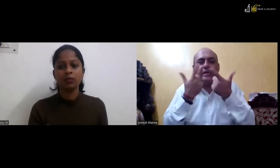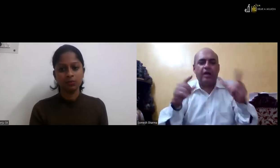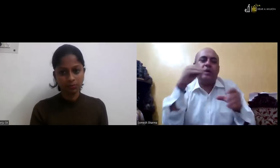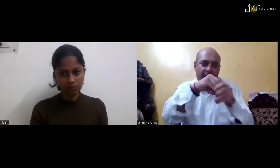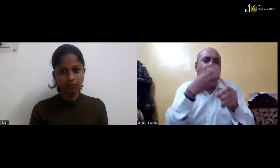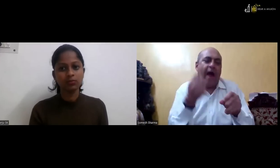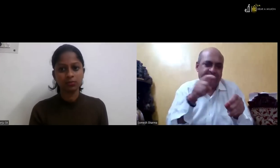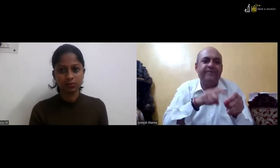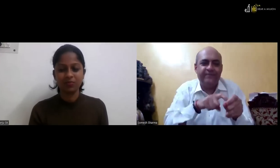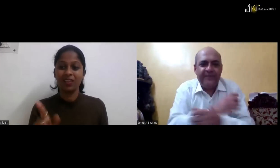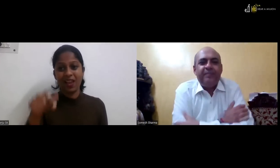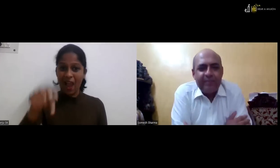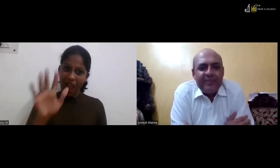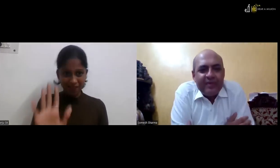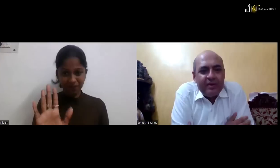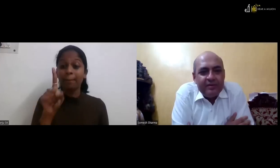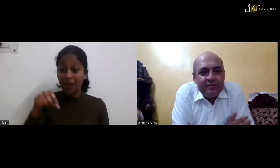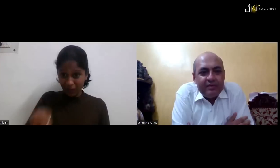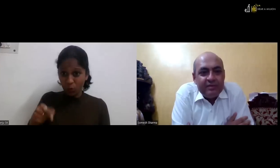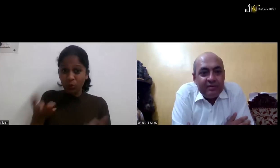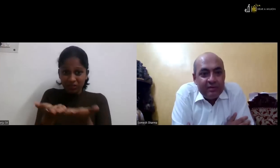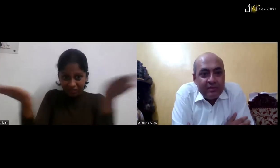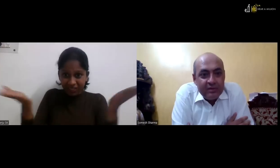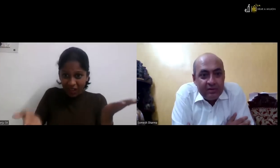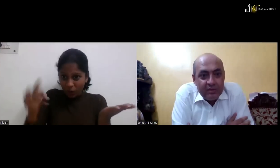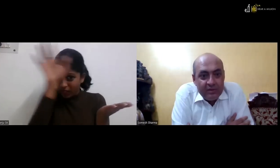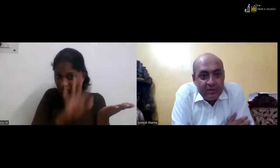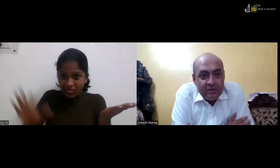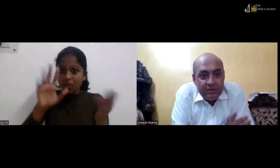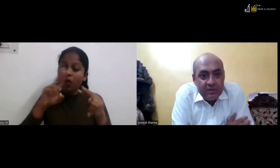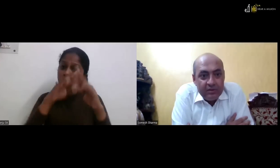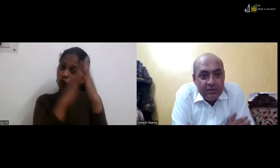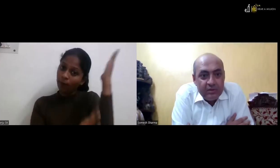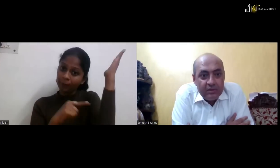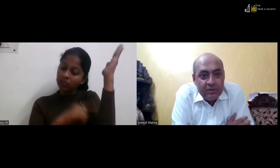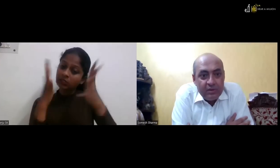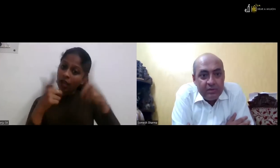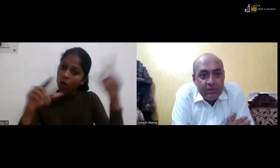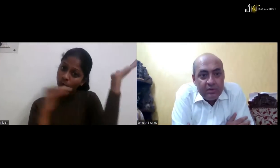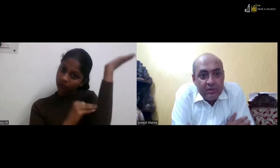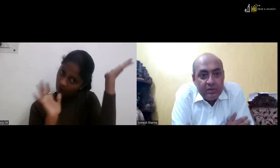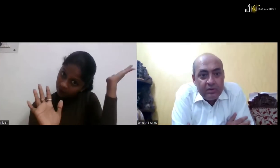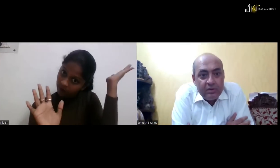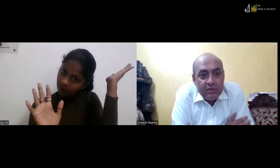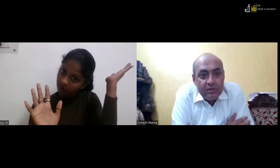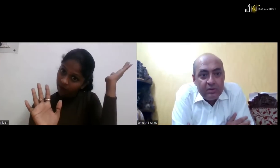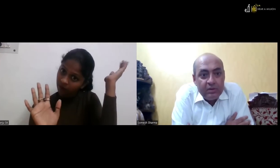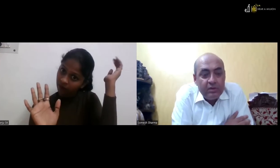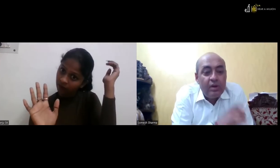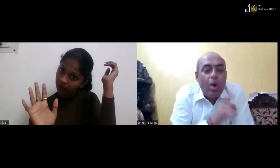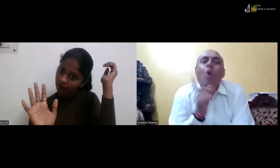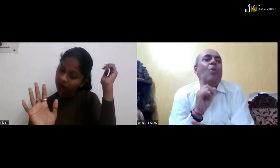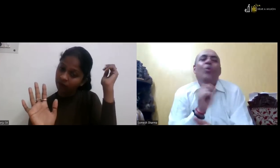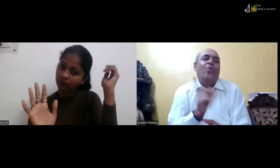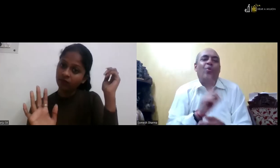be like we must share this in the letters as well when we just make sure that we are raising complaint or everything.